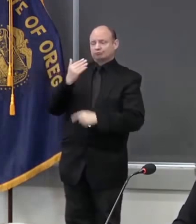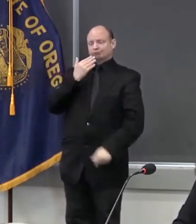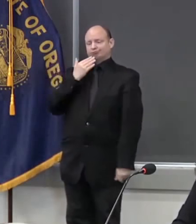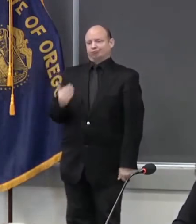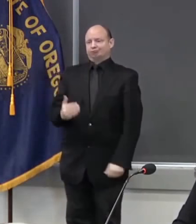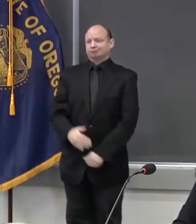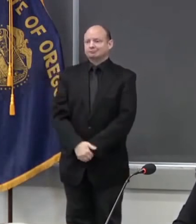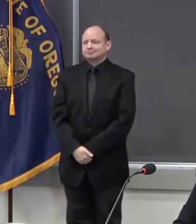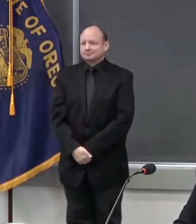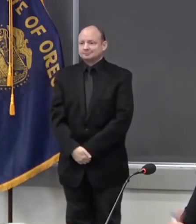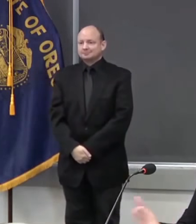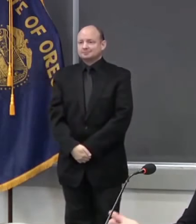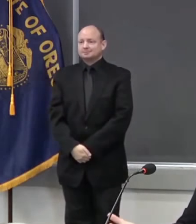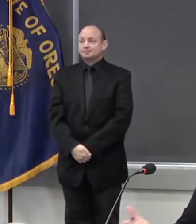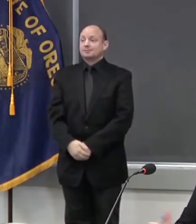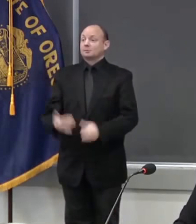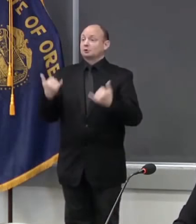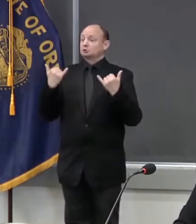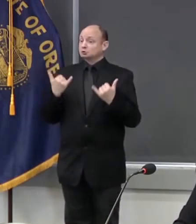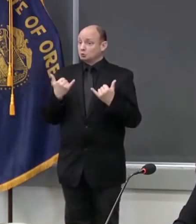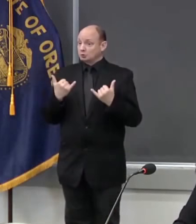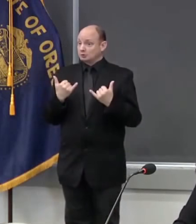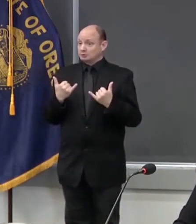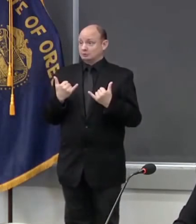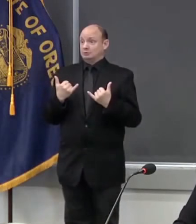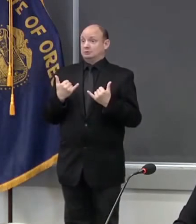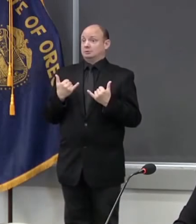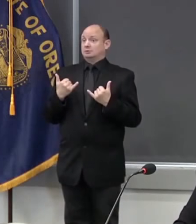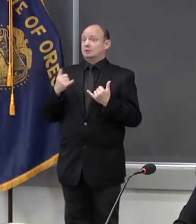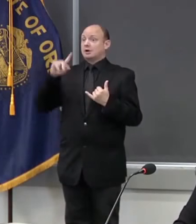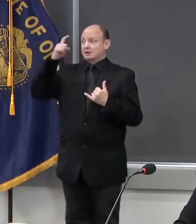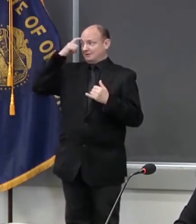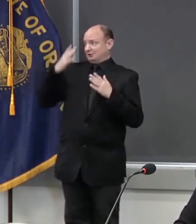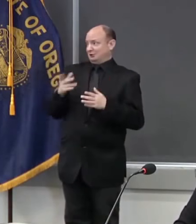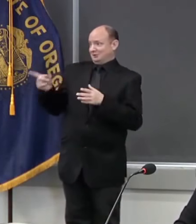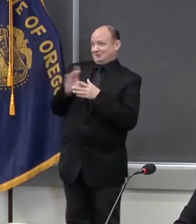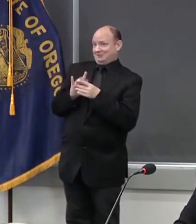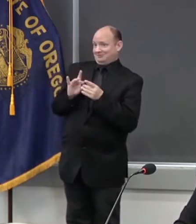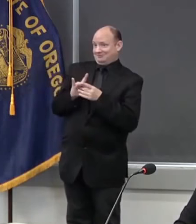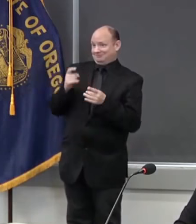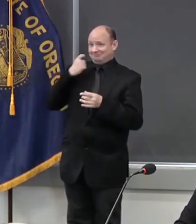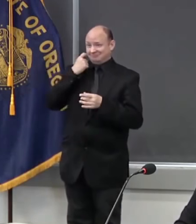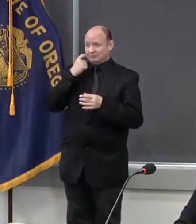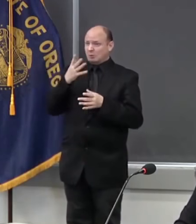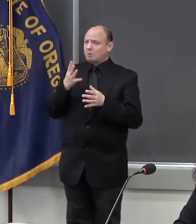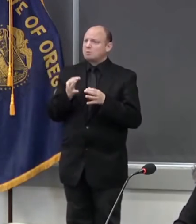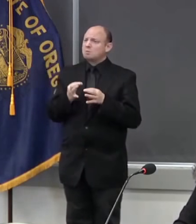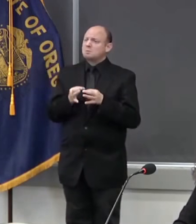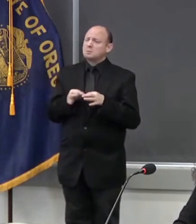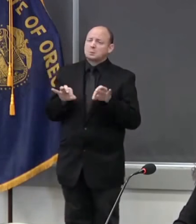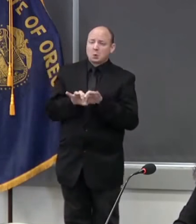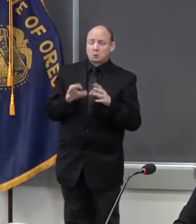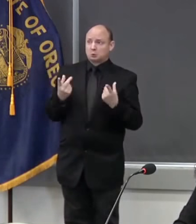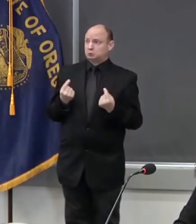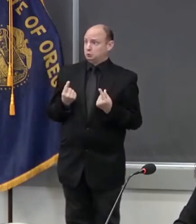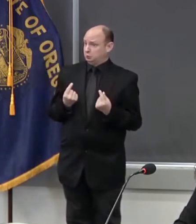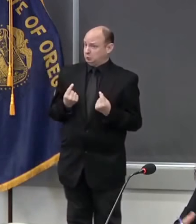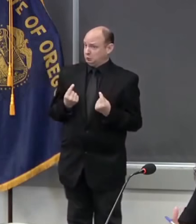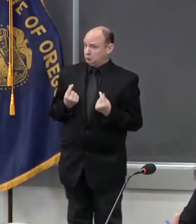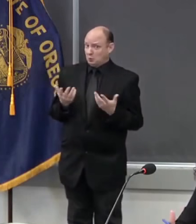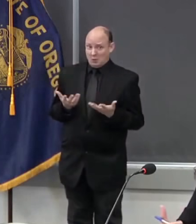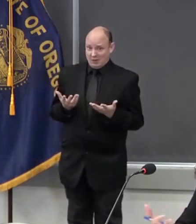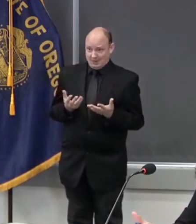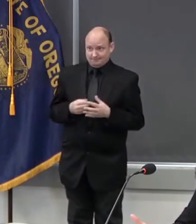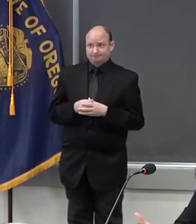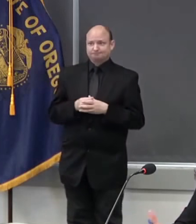But now we're in a place, as Governor Brown said, where we face a critical moment in the fight against COVID-19. We see